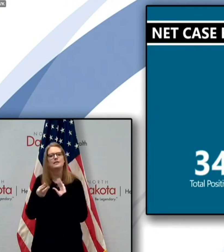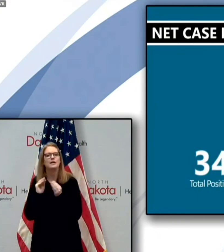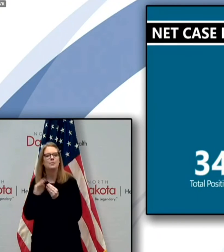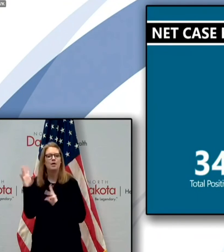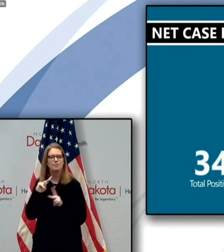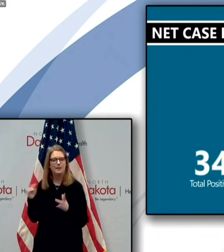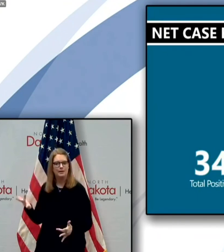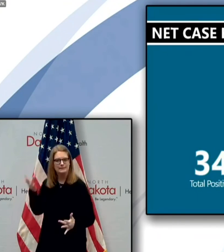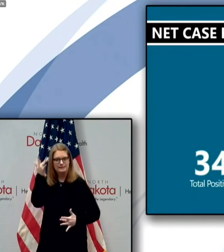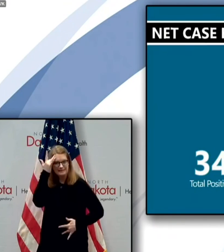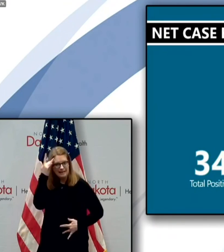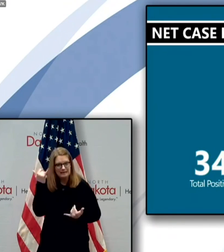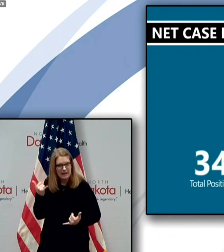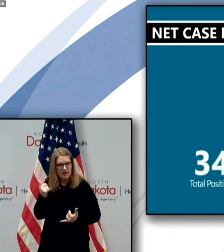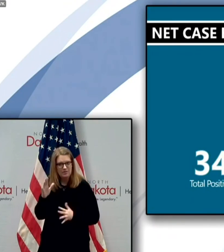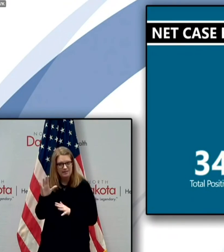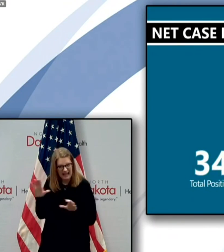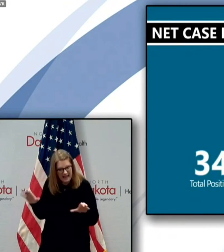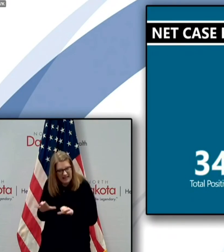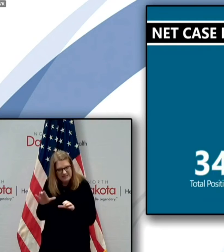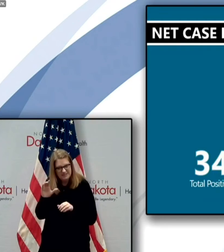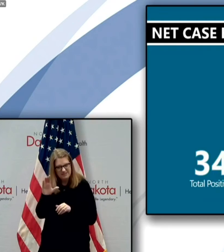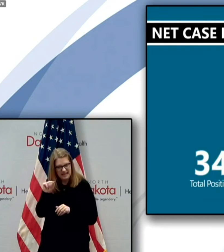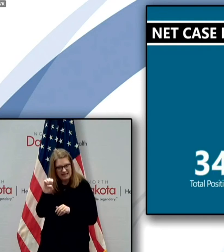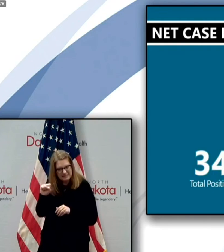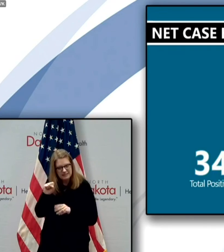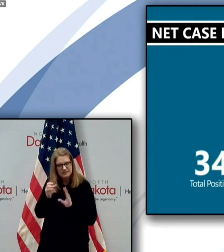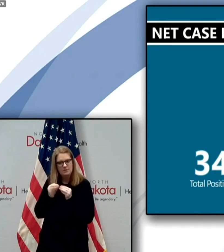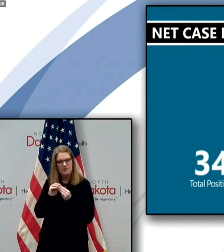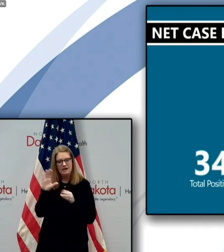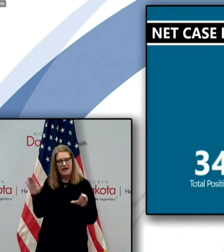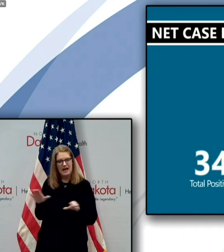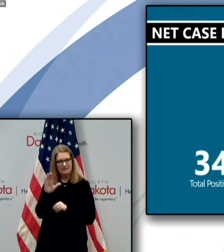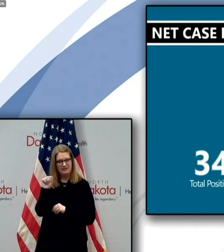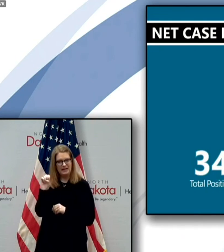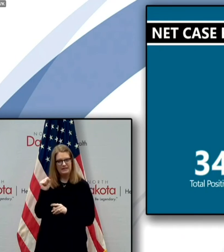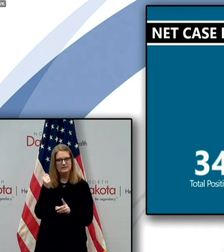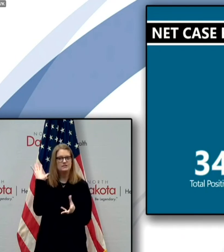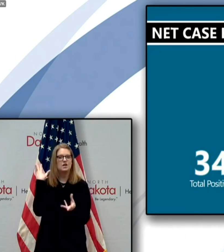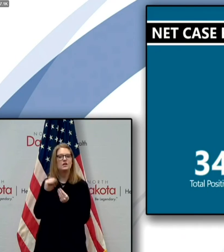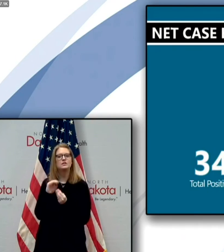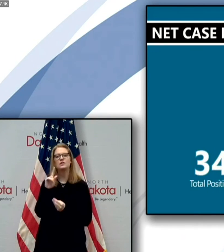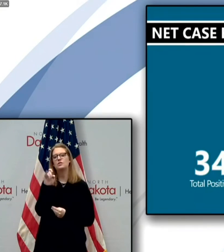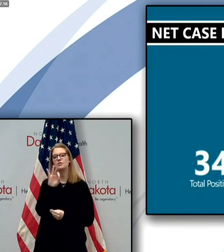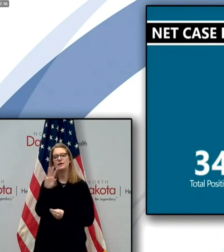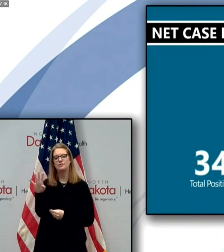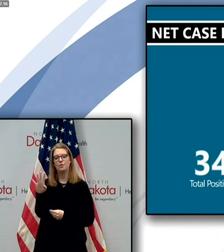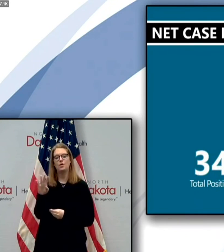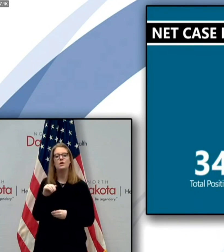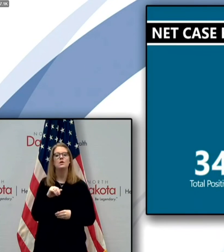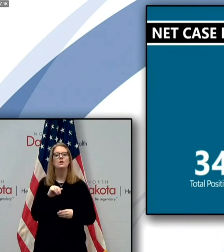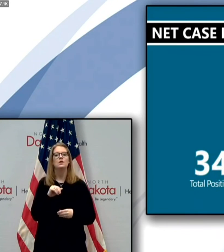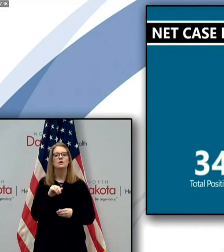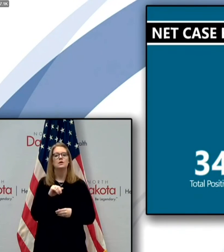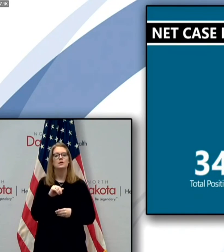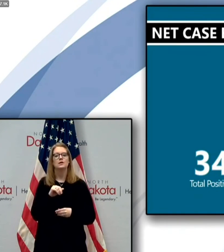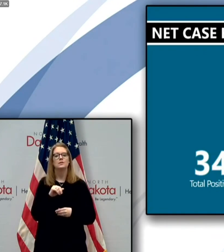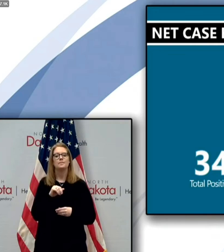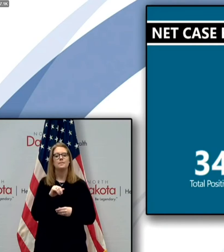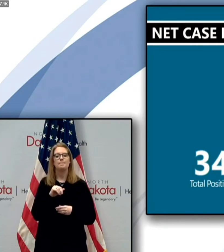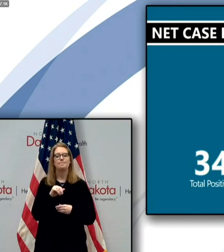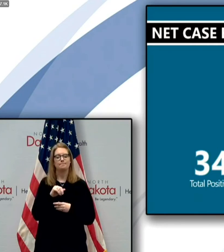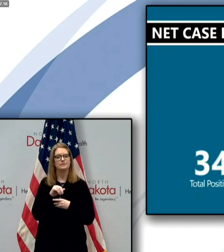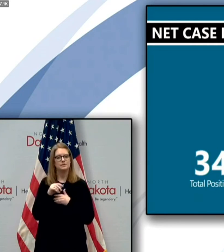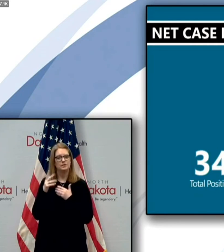And if you take the number of active cases we have is 194 cases, so closing in on